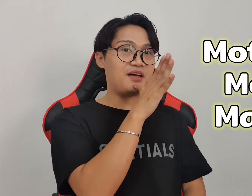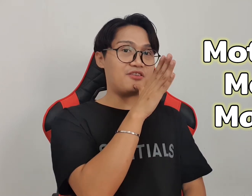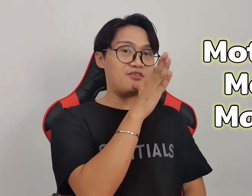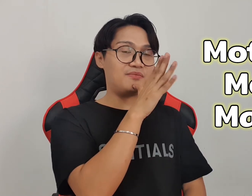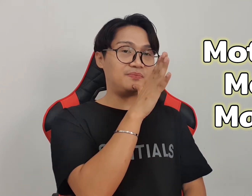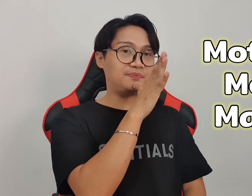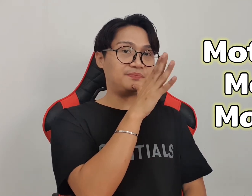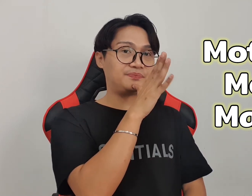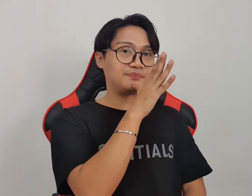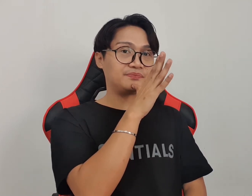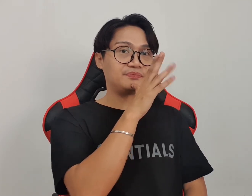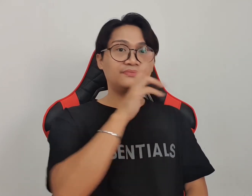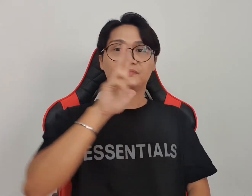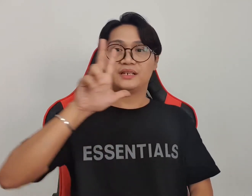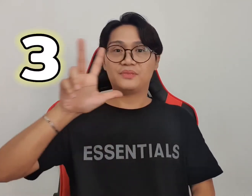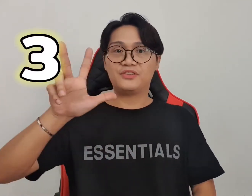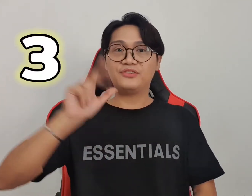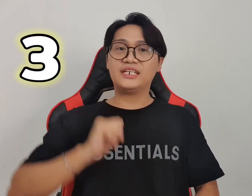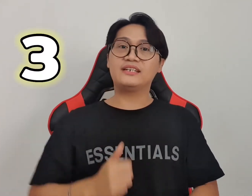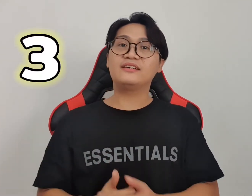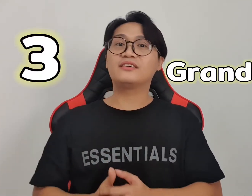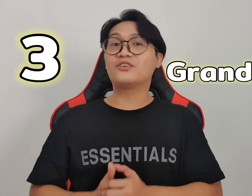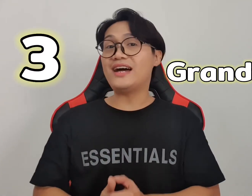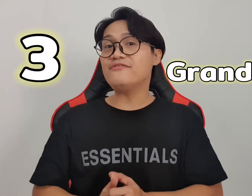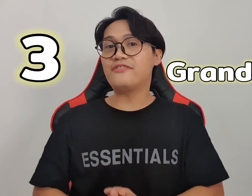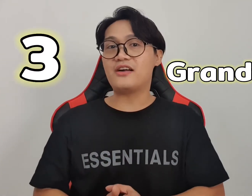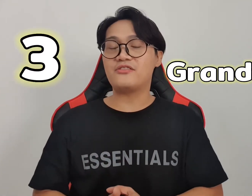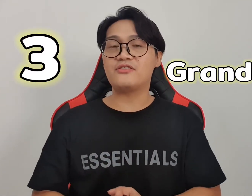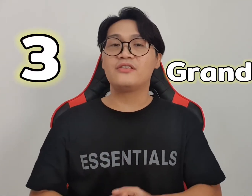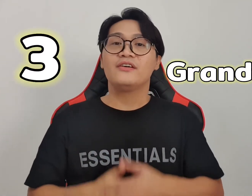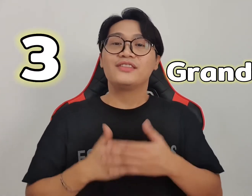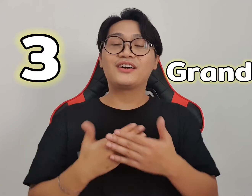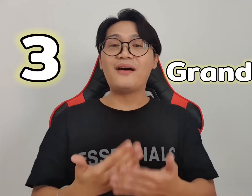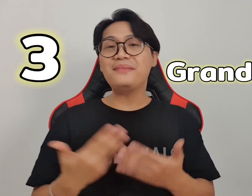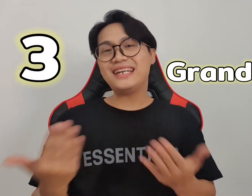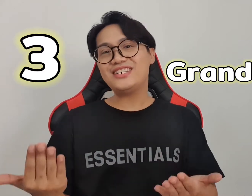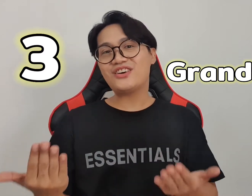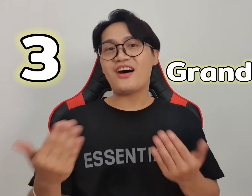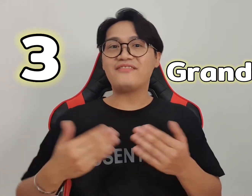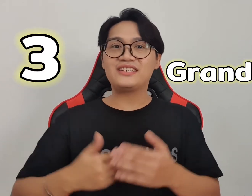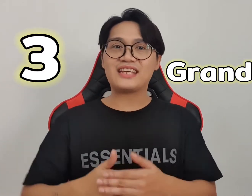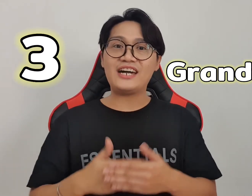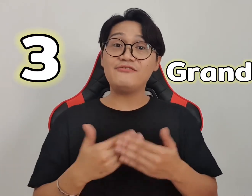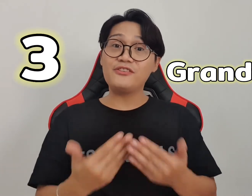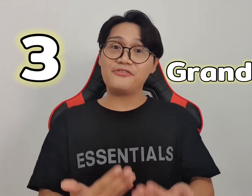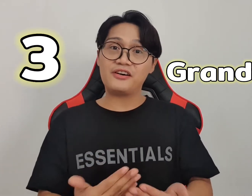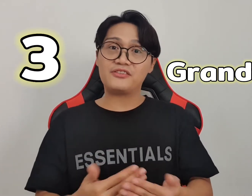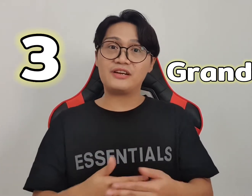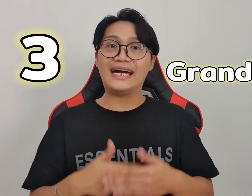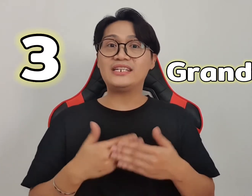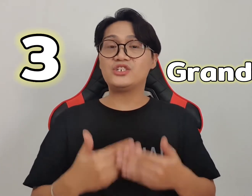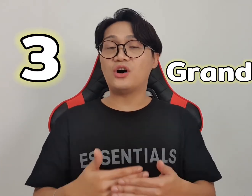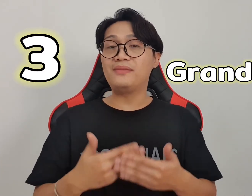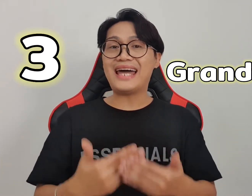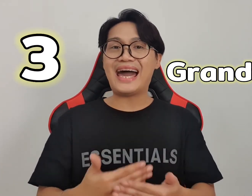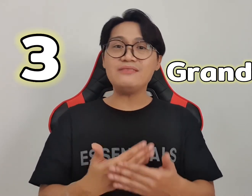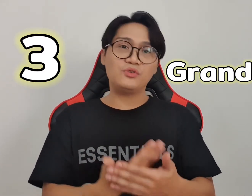mother. Number 3, grandfather. The combination of the sign for father and the double hand